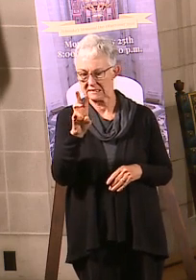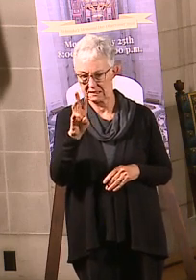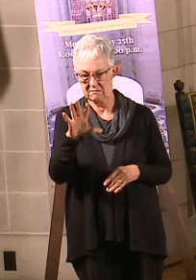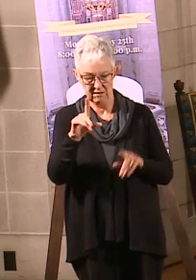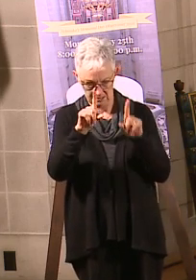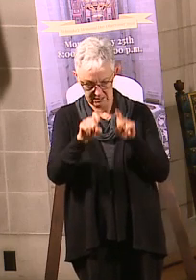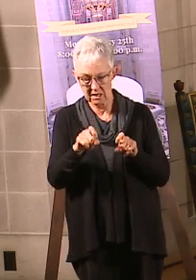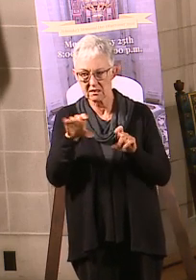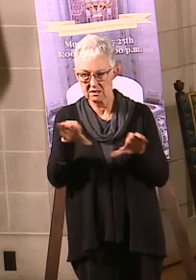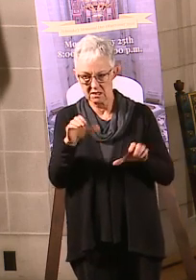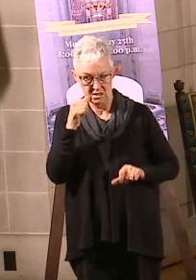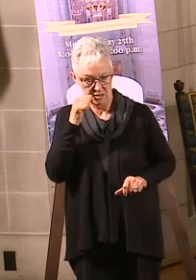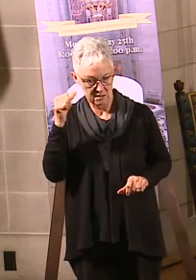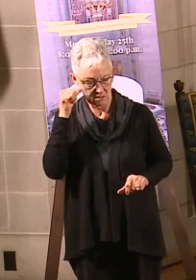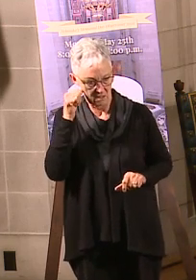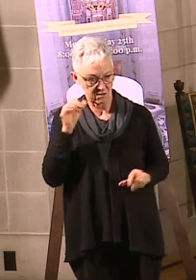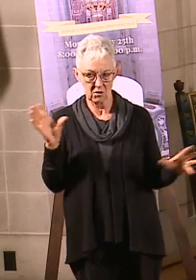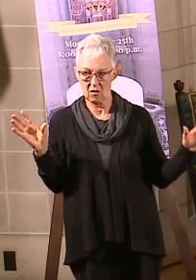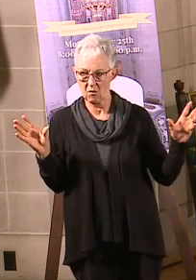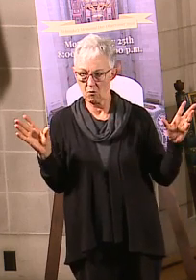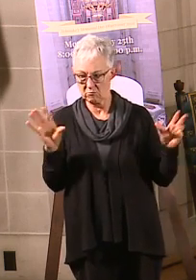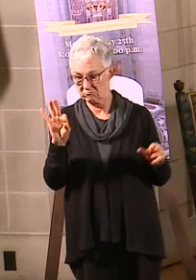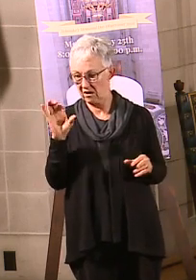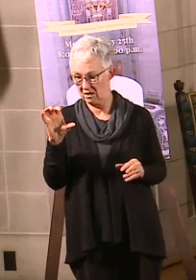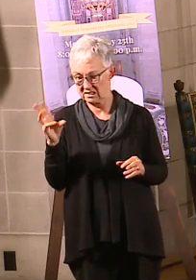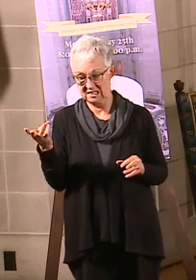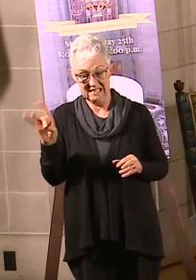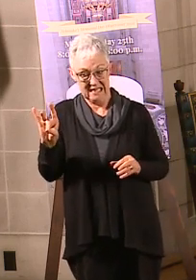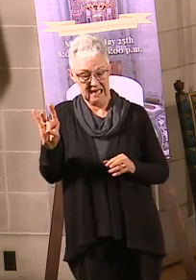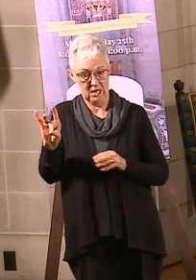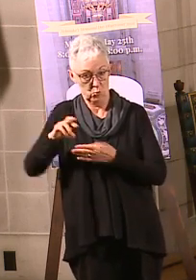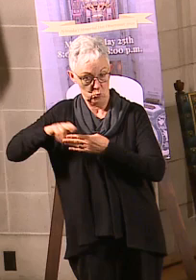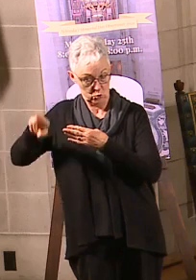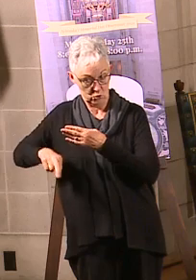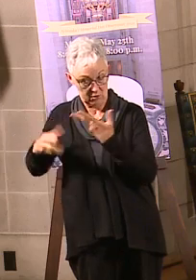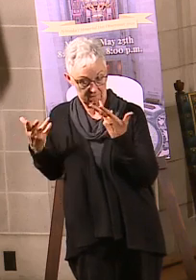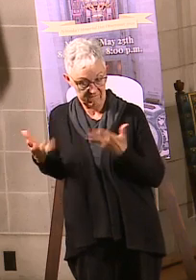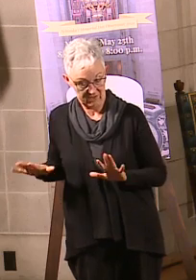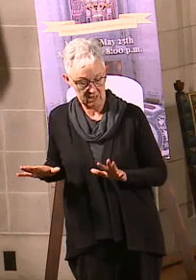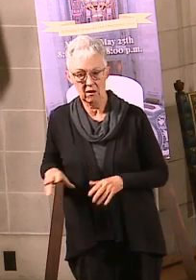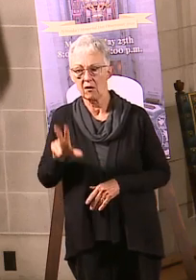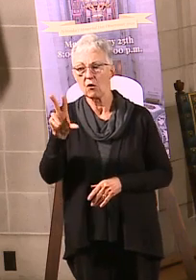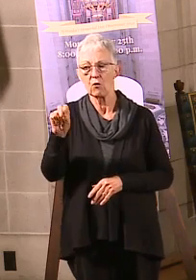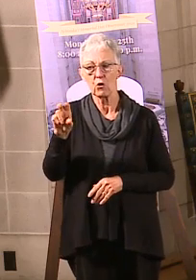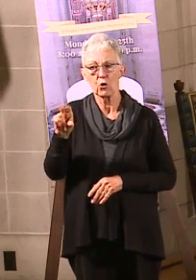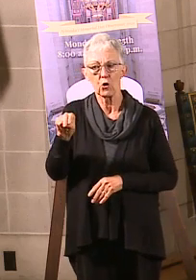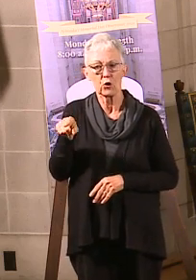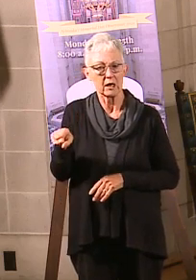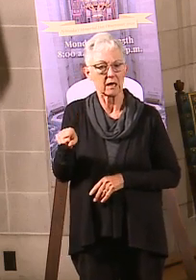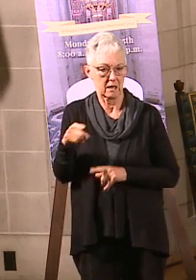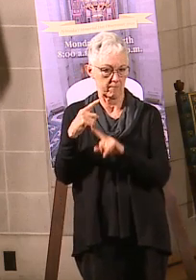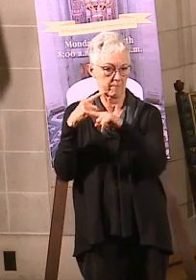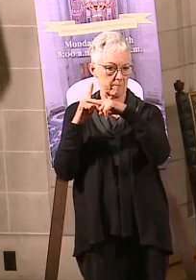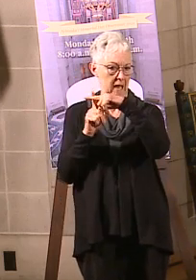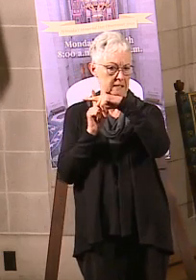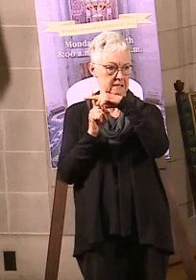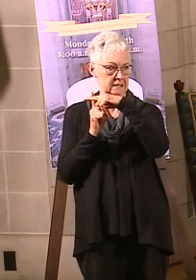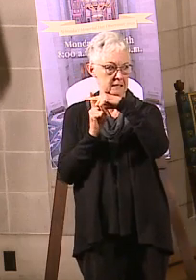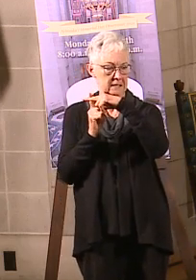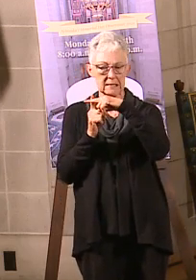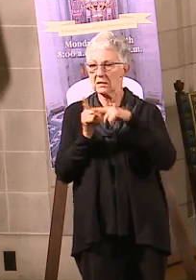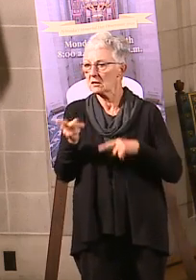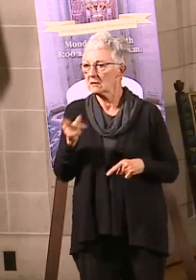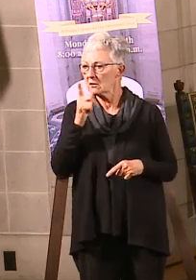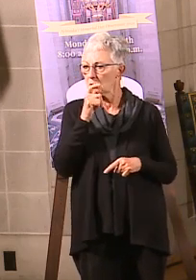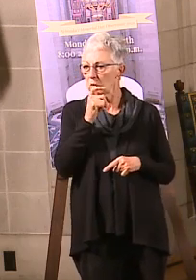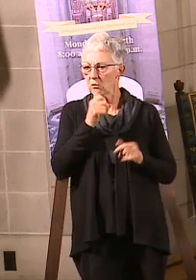465. 968 tests have come back. 30 of those tests have come back positive. So for those of you who are really